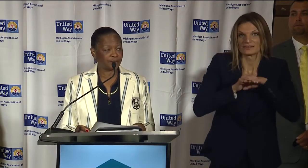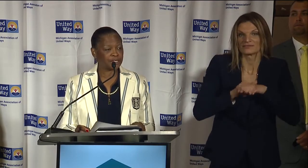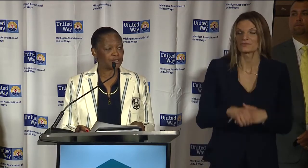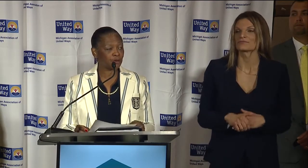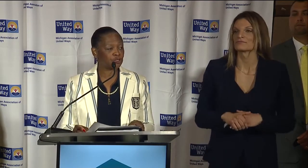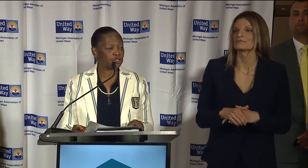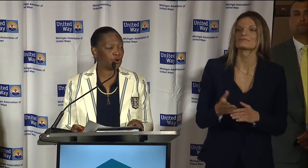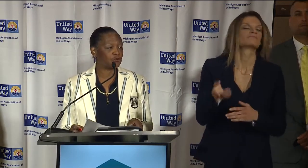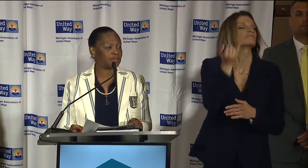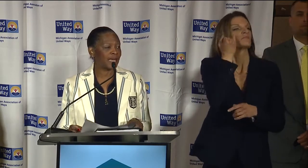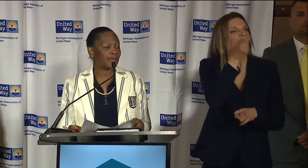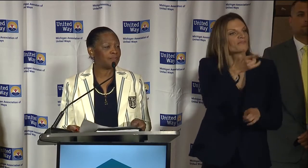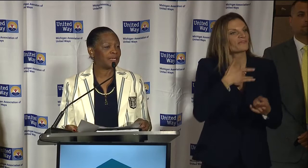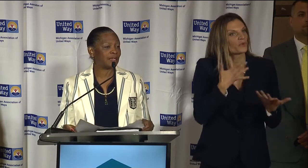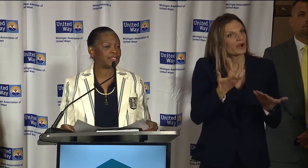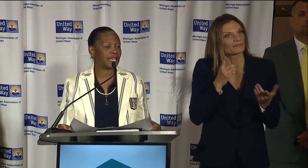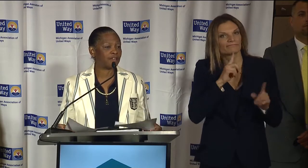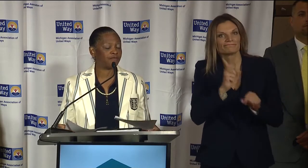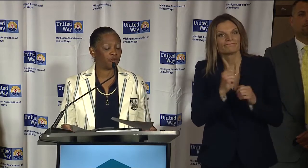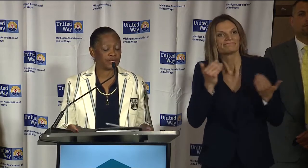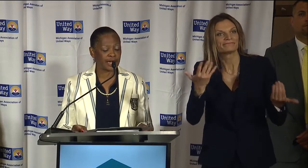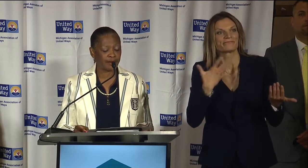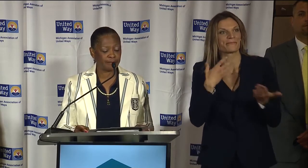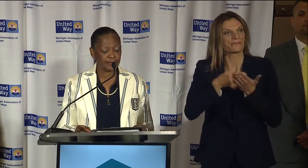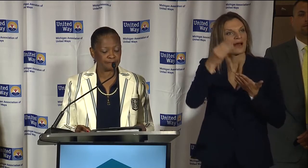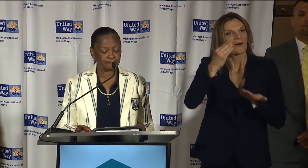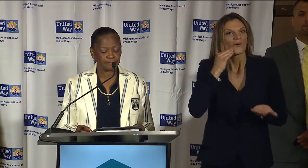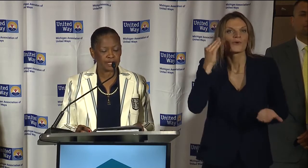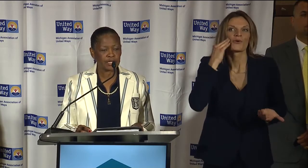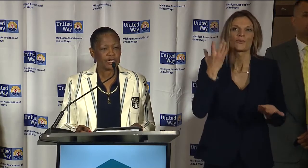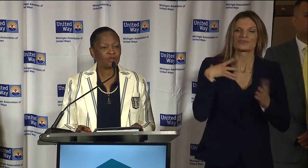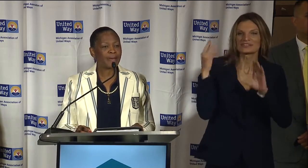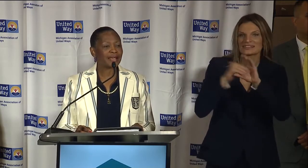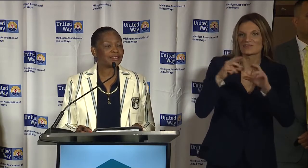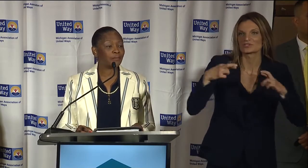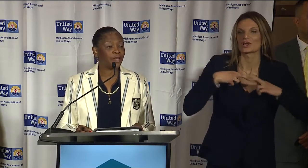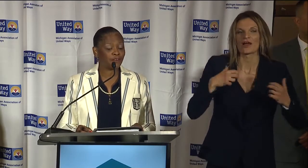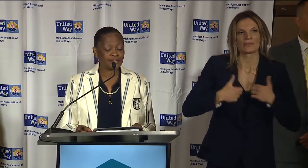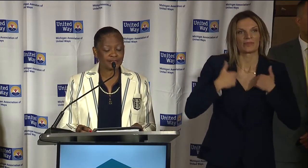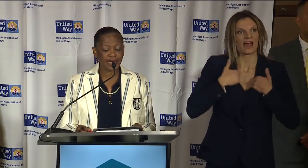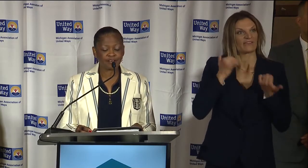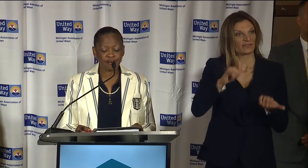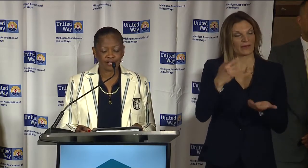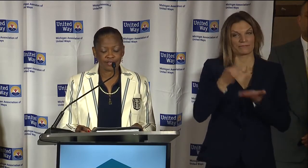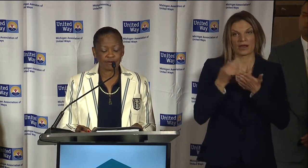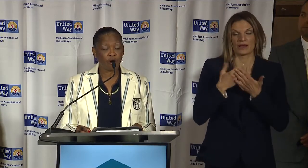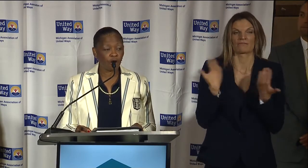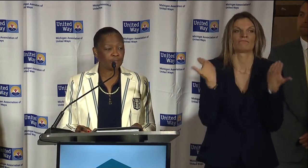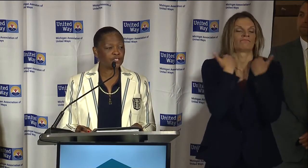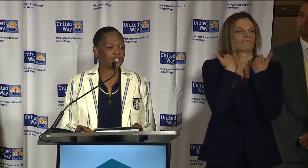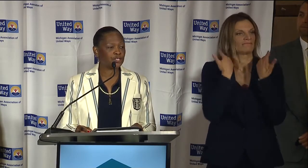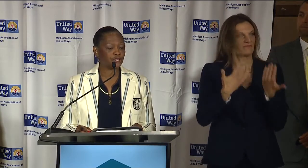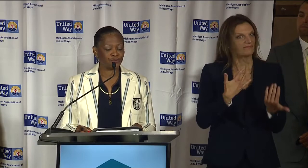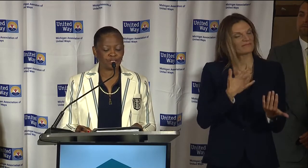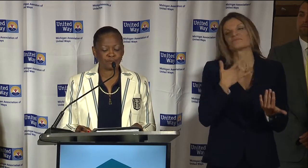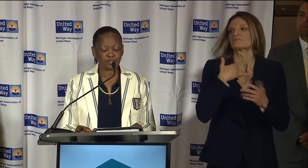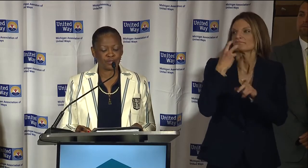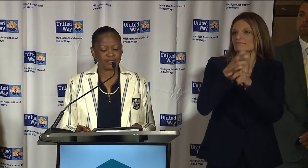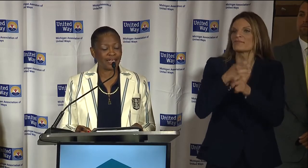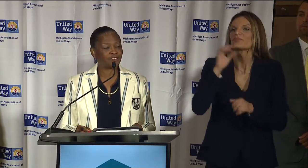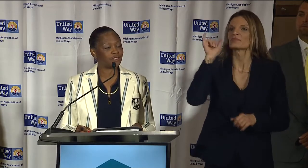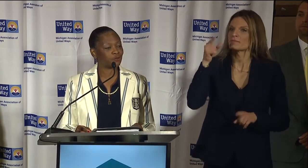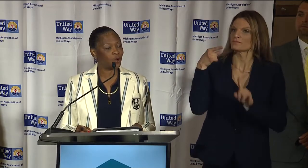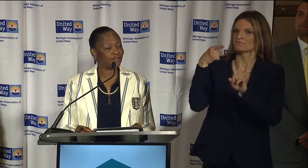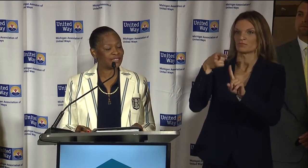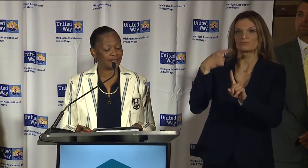start families, purchase homes, and begin saving for retirement. So I'm asking parents and guardians of all Michigan students